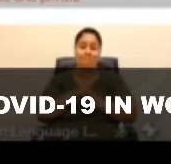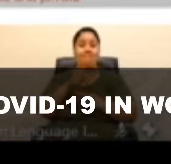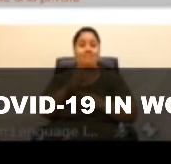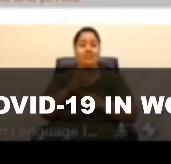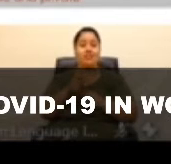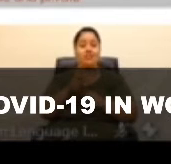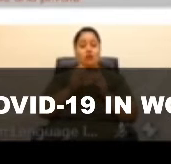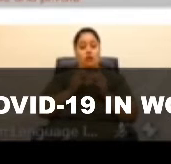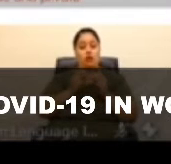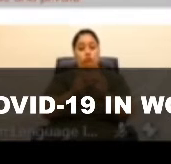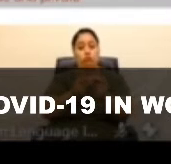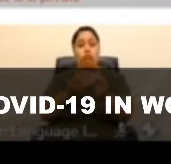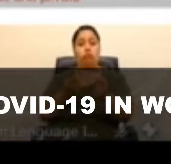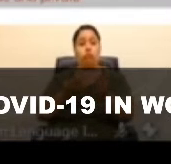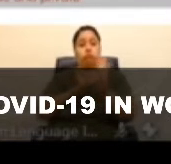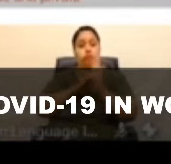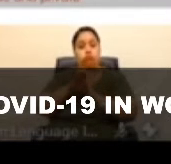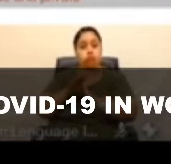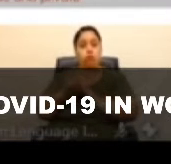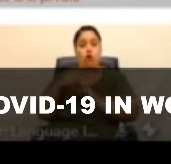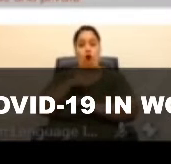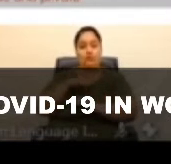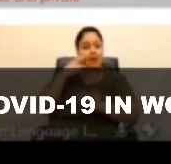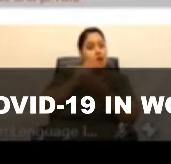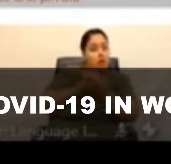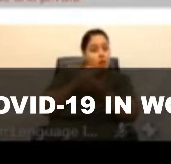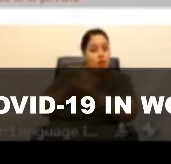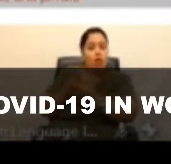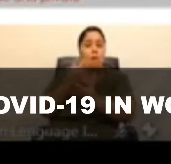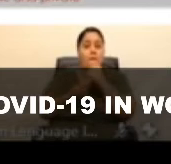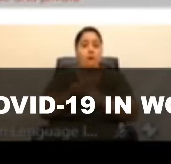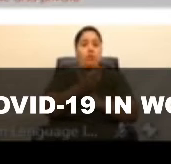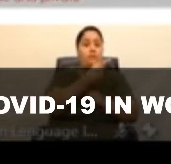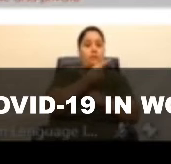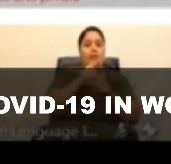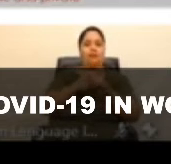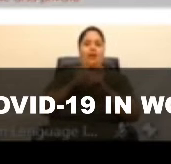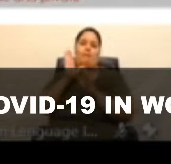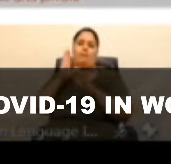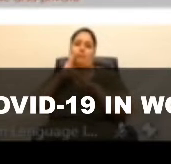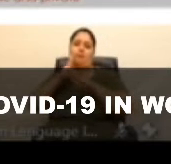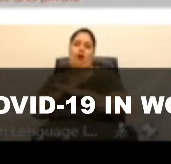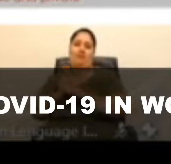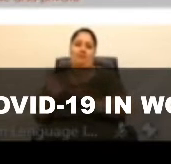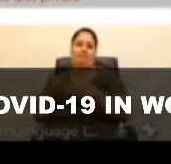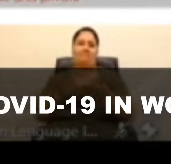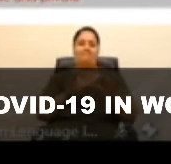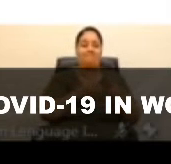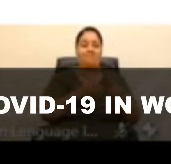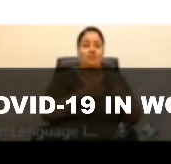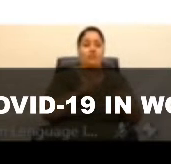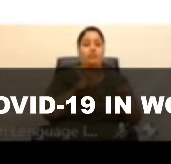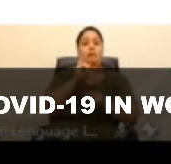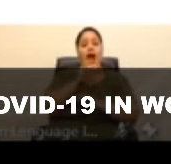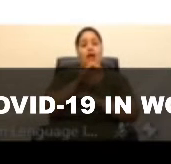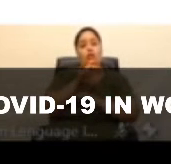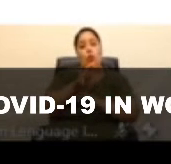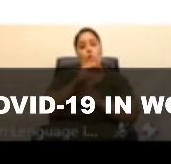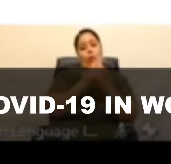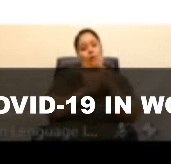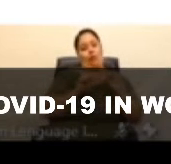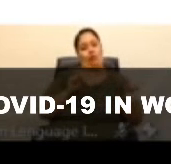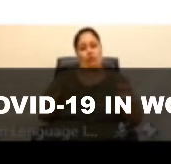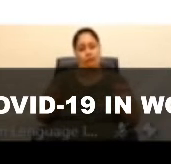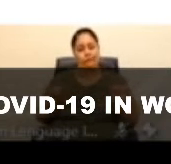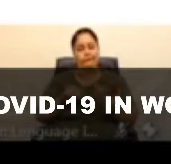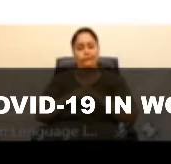hospitalization, both in public sector and private sector, and also ICU, public sector and private sector. This is the hospital